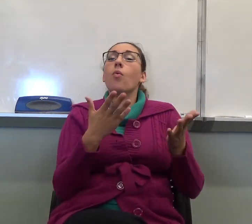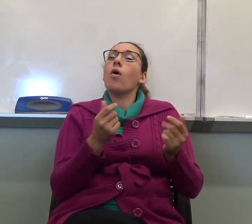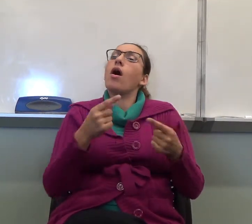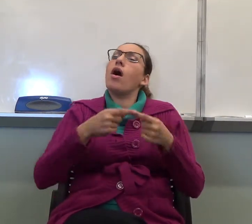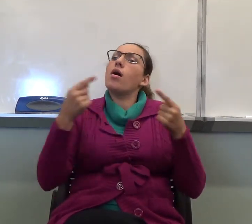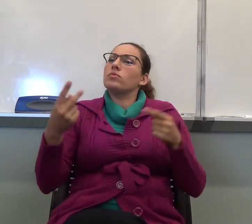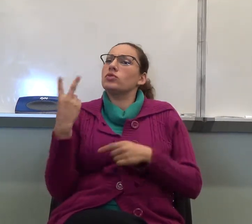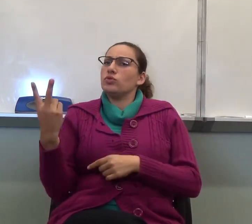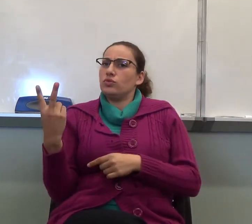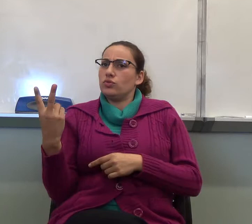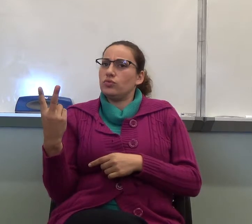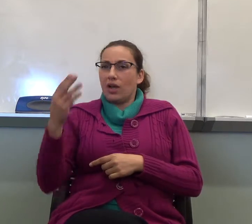I know that's a -2.